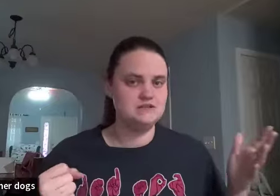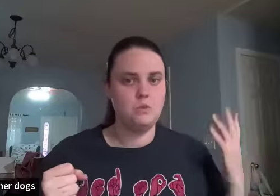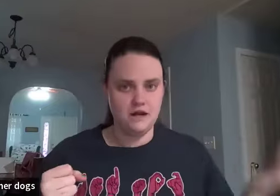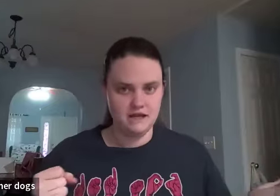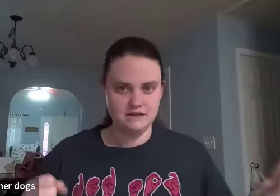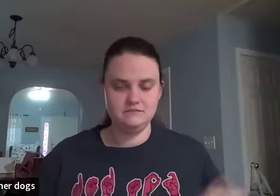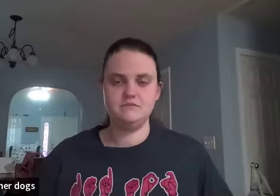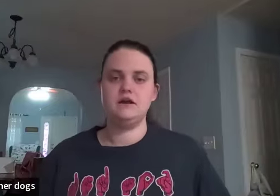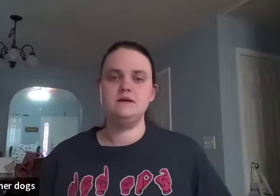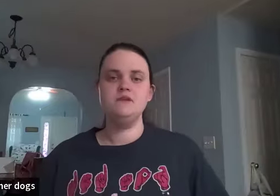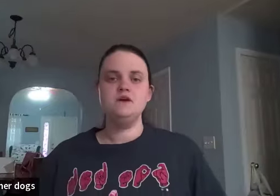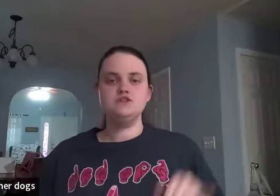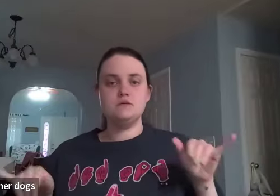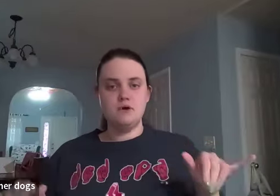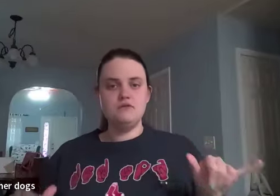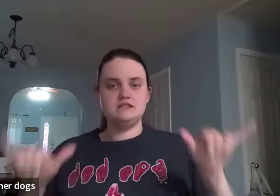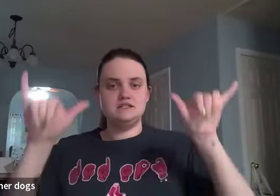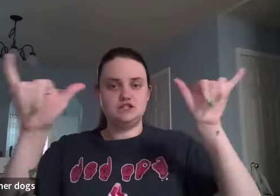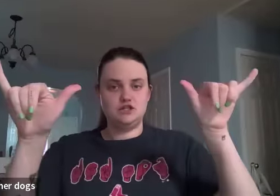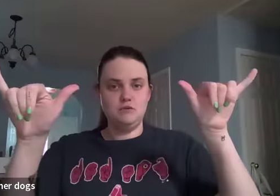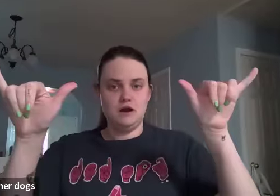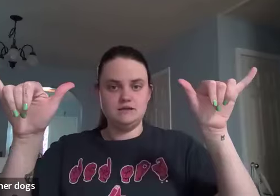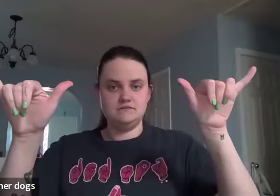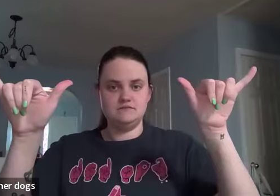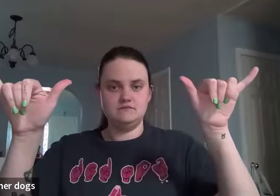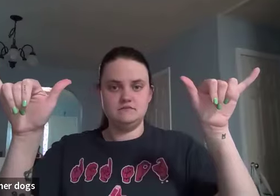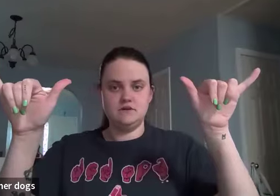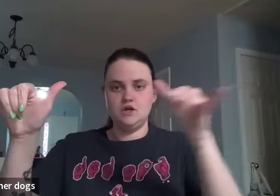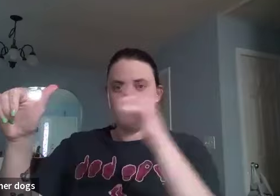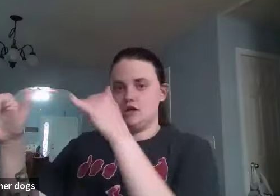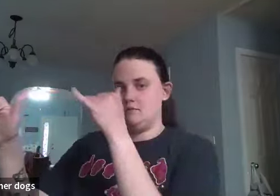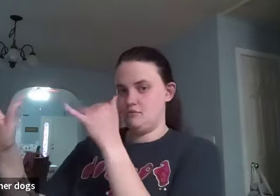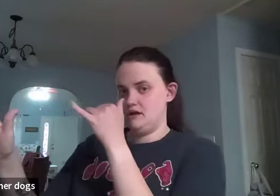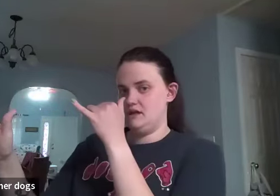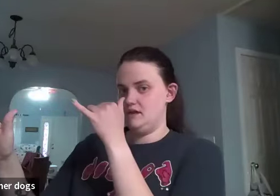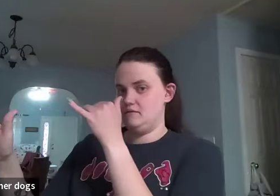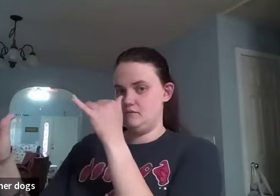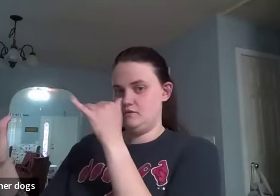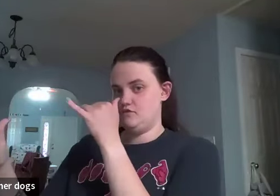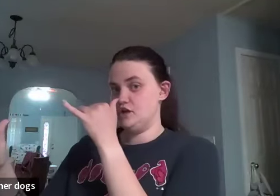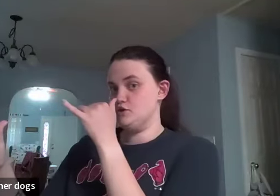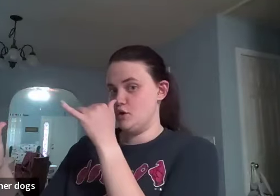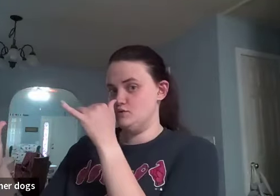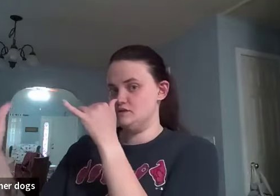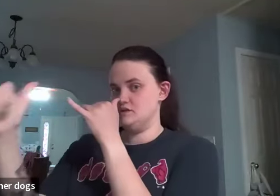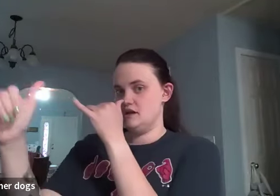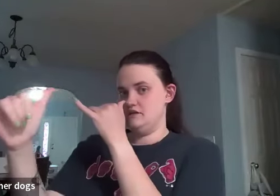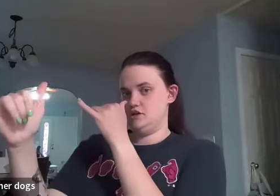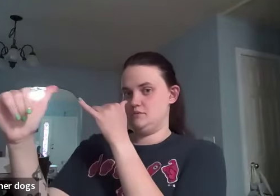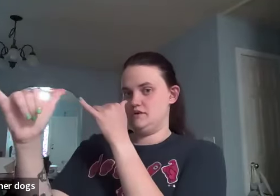just one-handed. All right. So the both hands is it's two Y's. You're gonna bring in front of your nose, and then you're gonna bring the